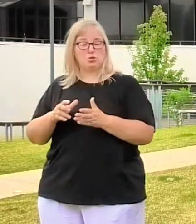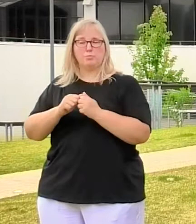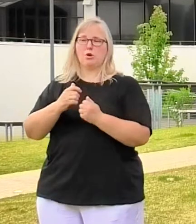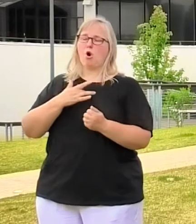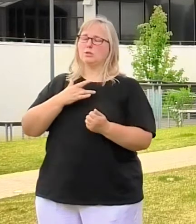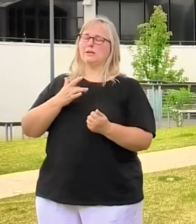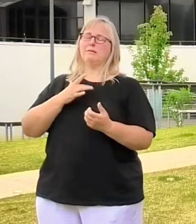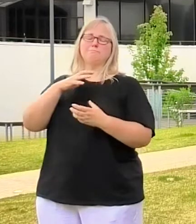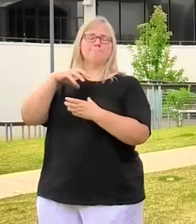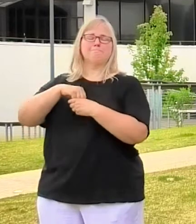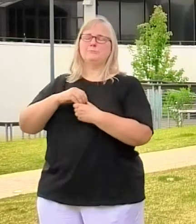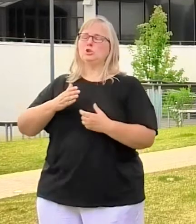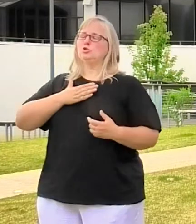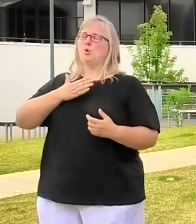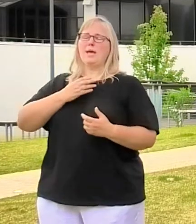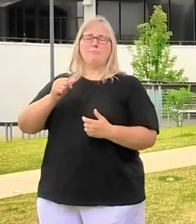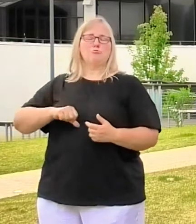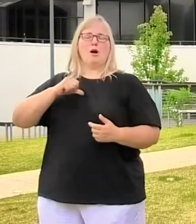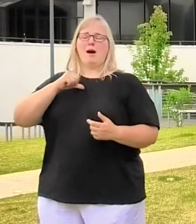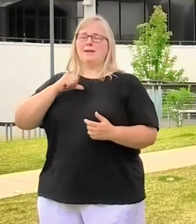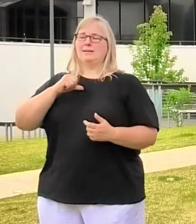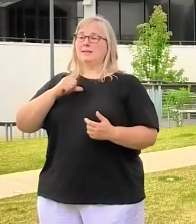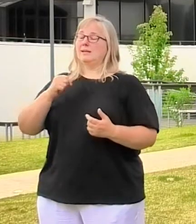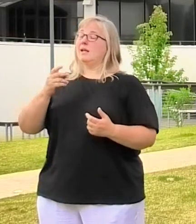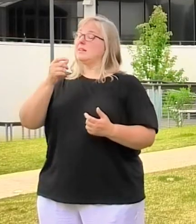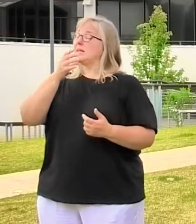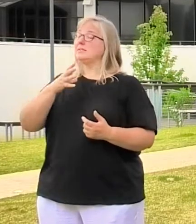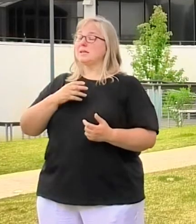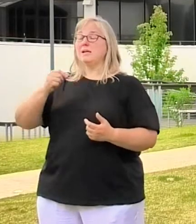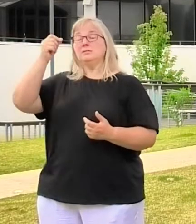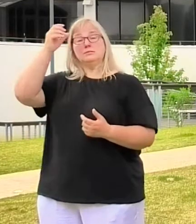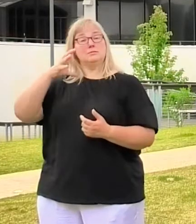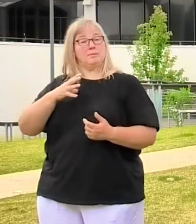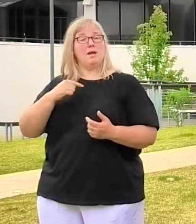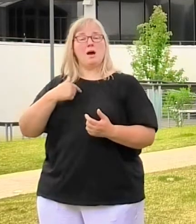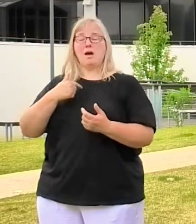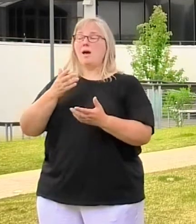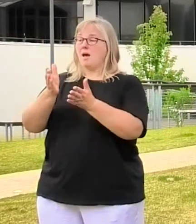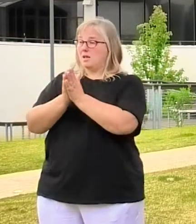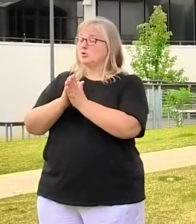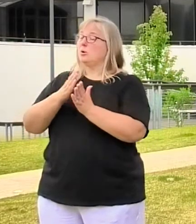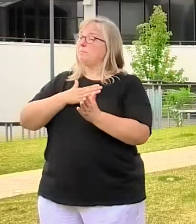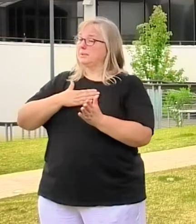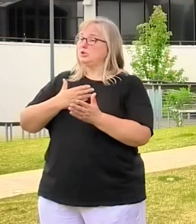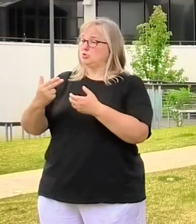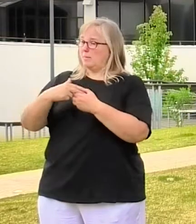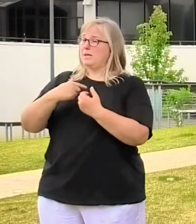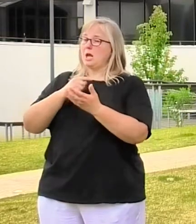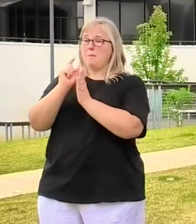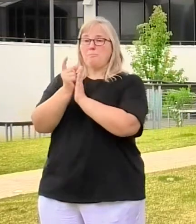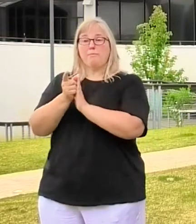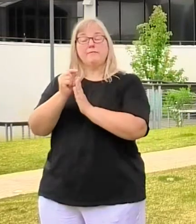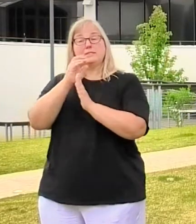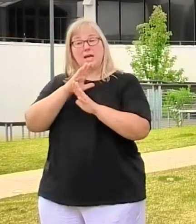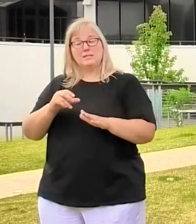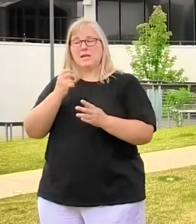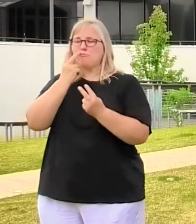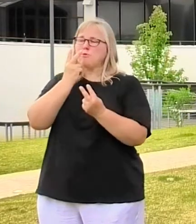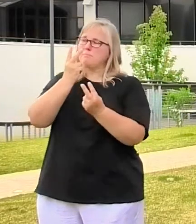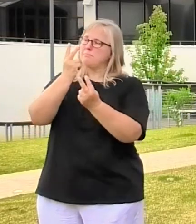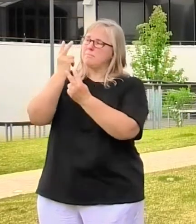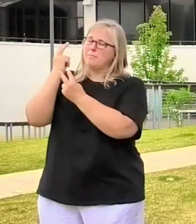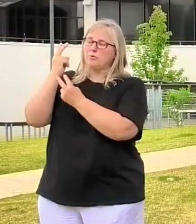pride. Ladies and gentlemen, I ask that you please join me in a moment of silence and remembrance of those heroes and their